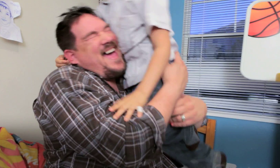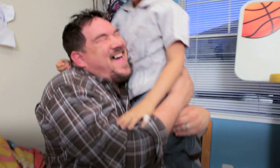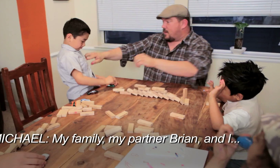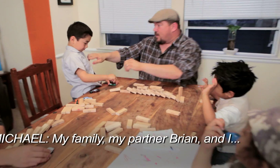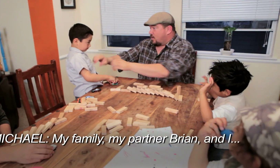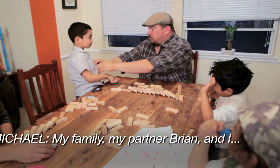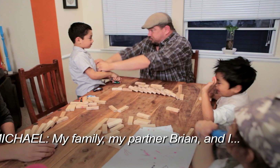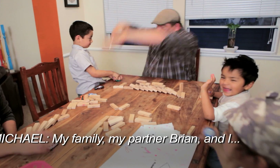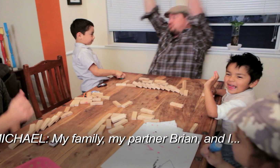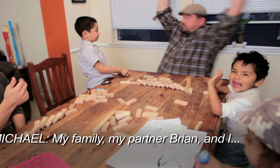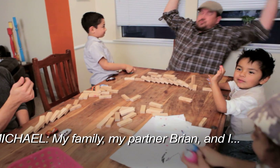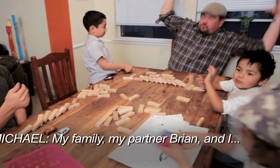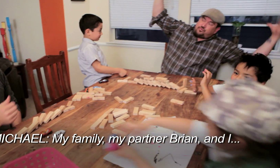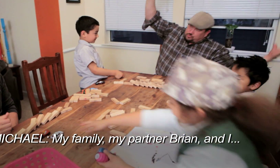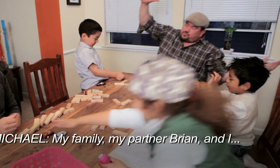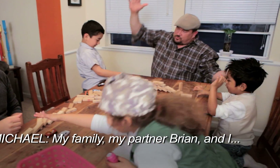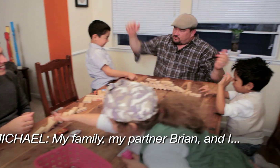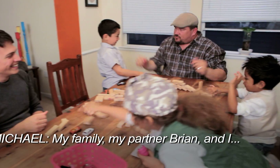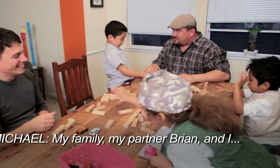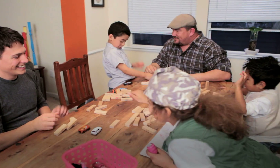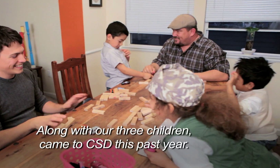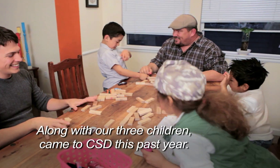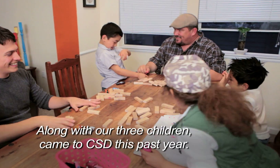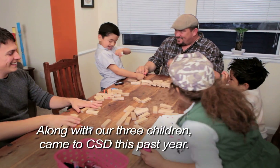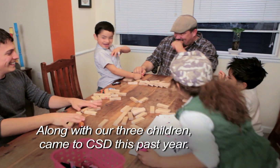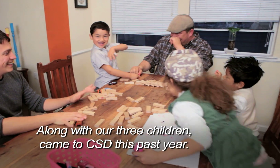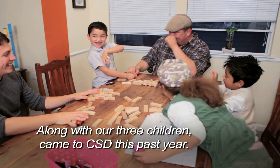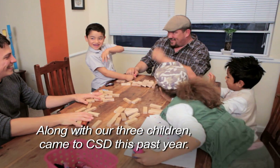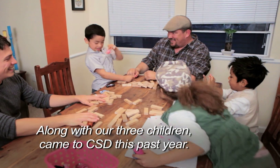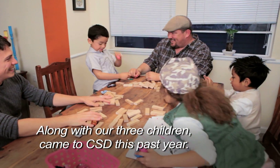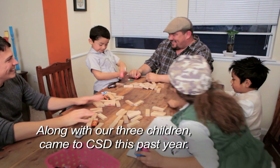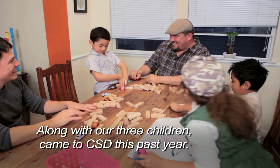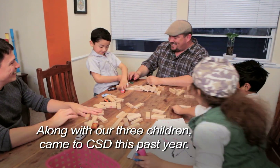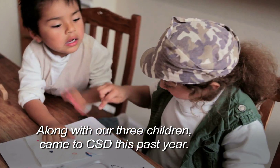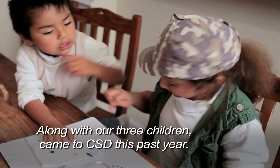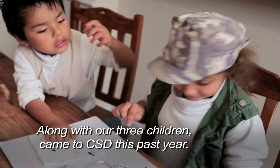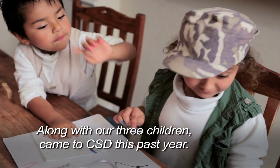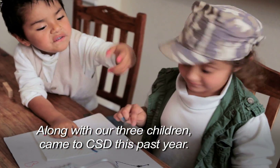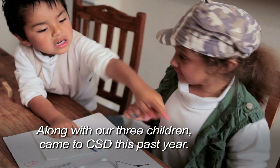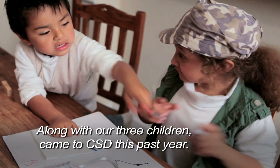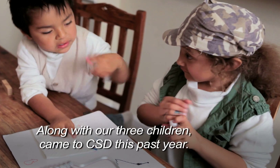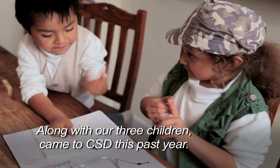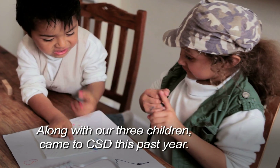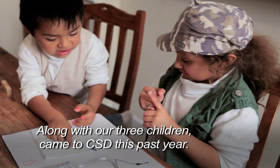My family, my partner Brian and I, along with our three children, came to CSD.